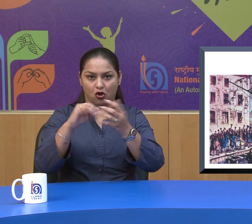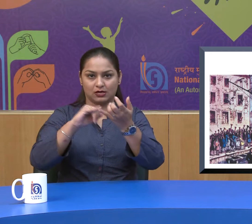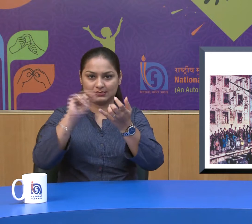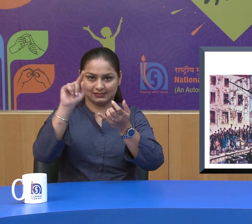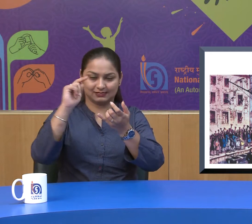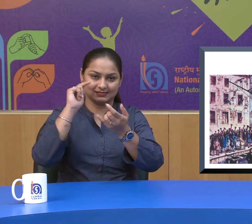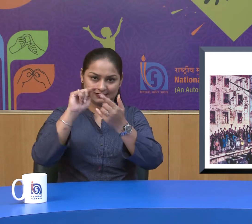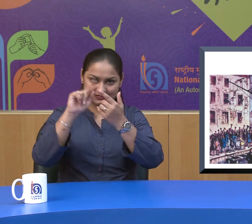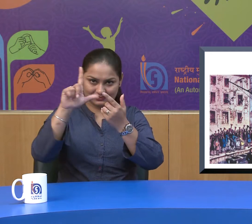wool,